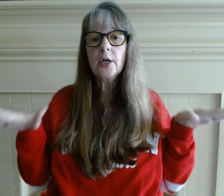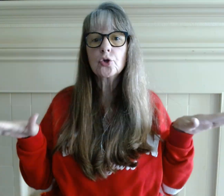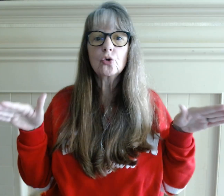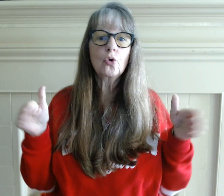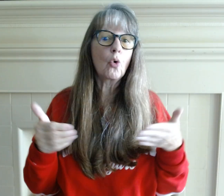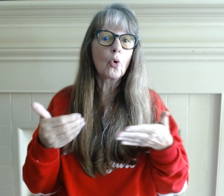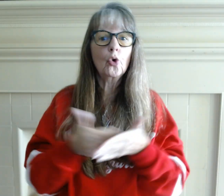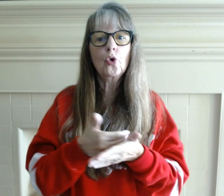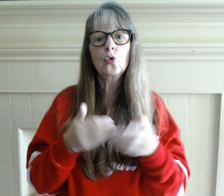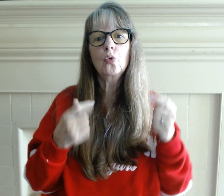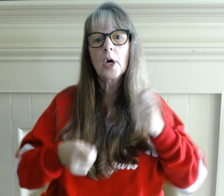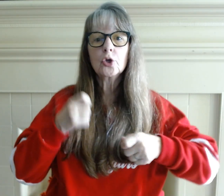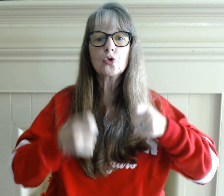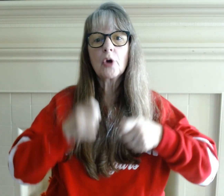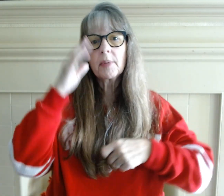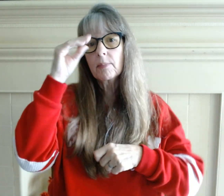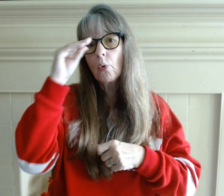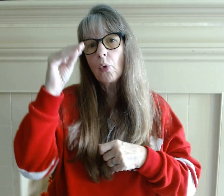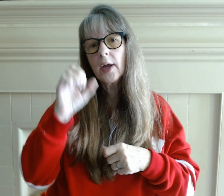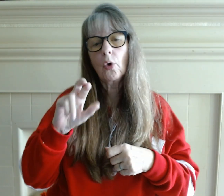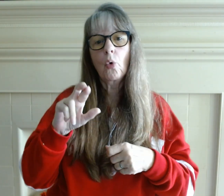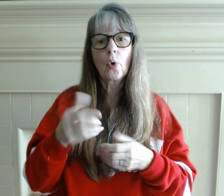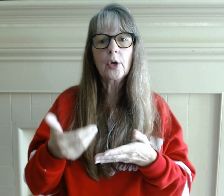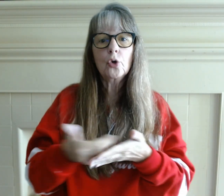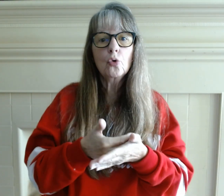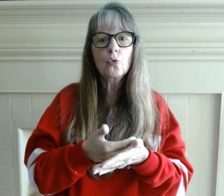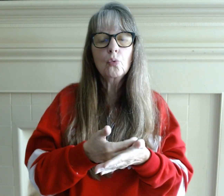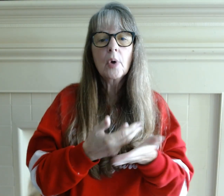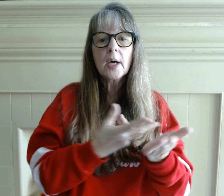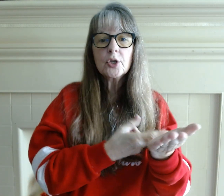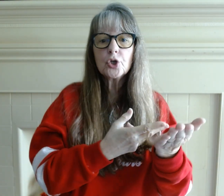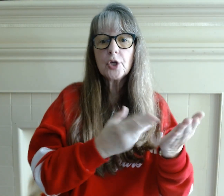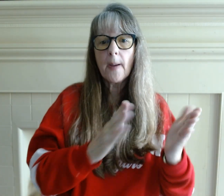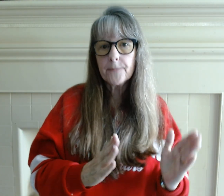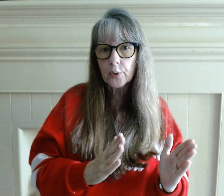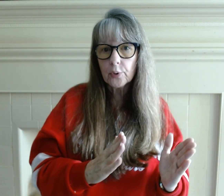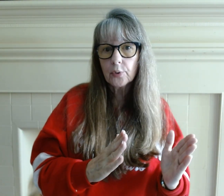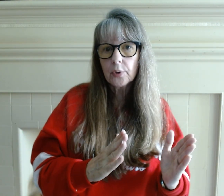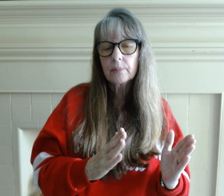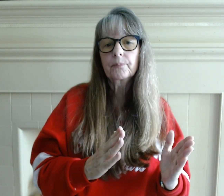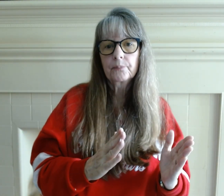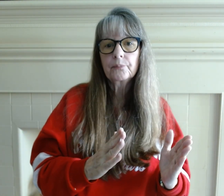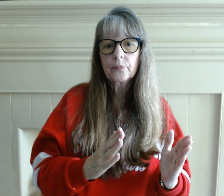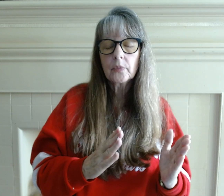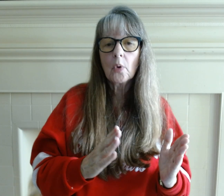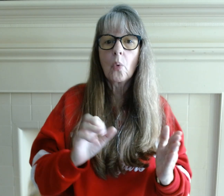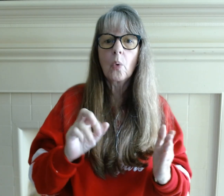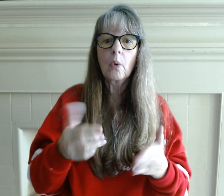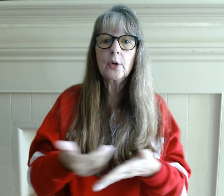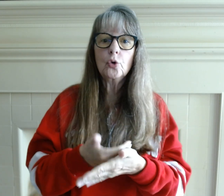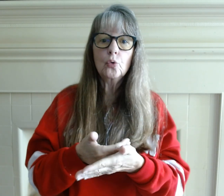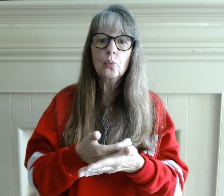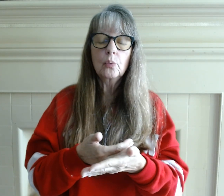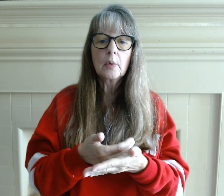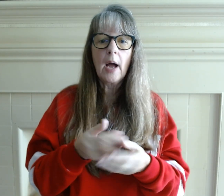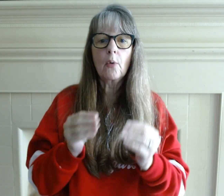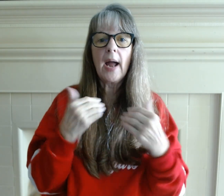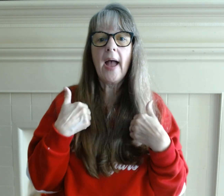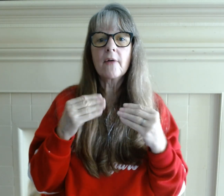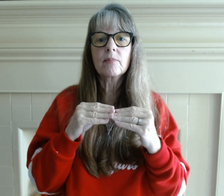angel or a new drummer boy or a new shepherd or a new, or I have